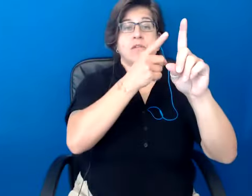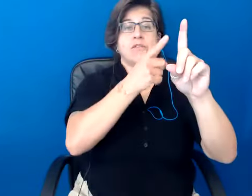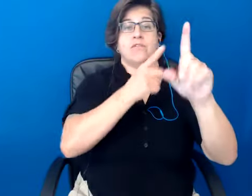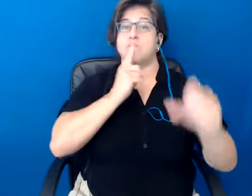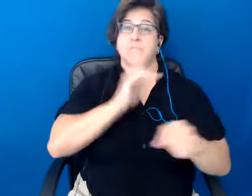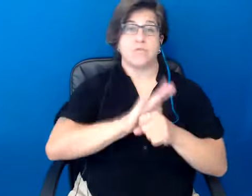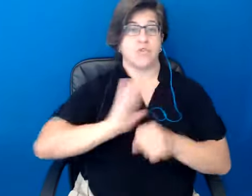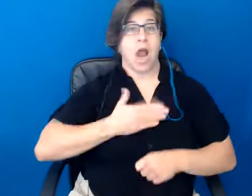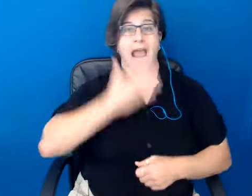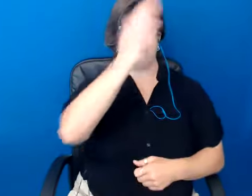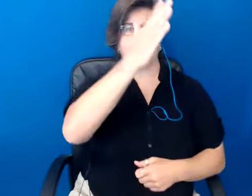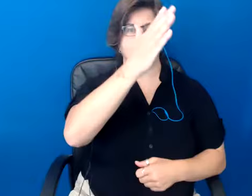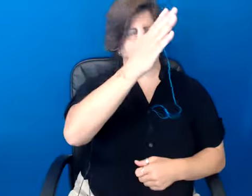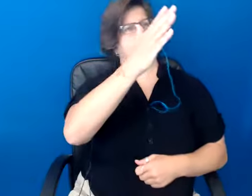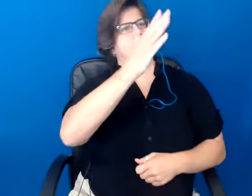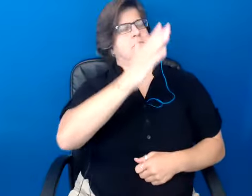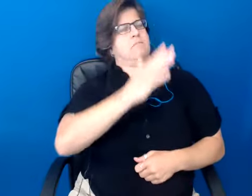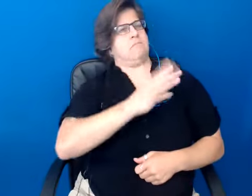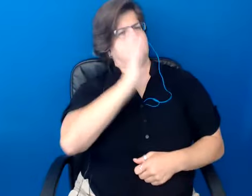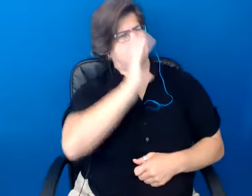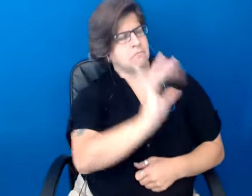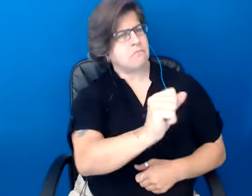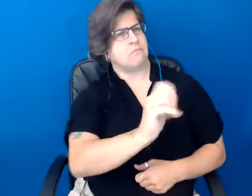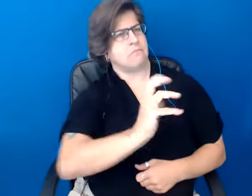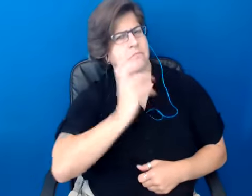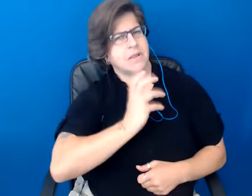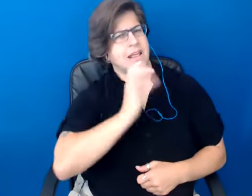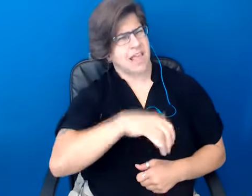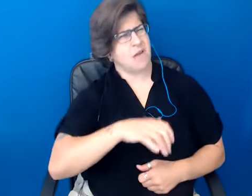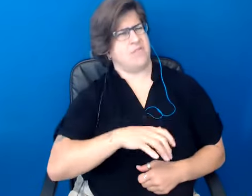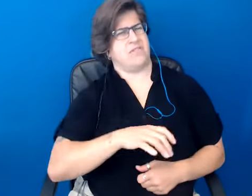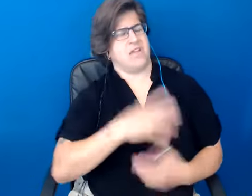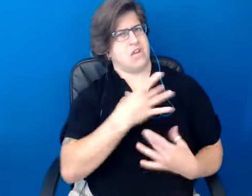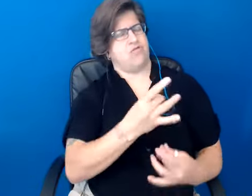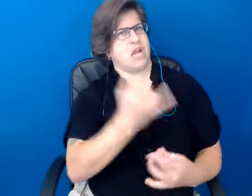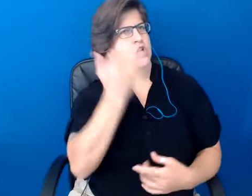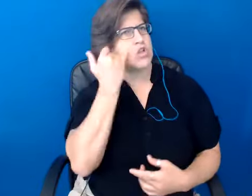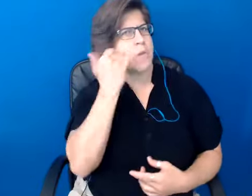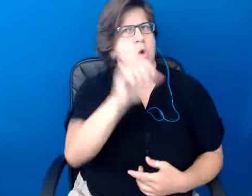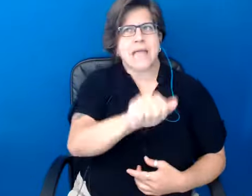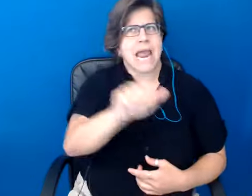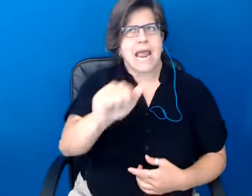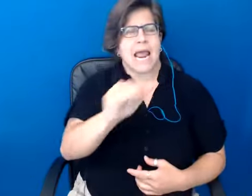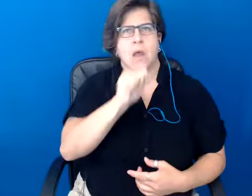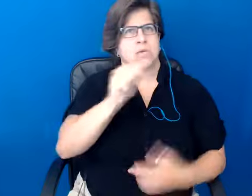originally the traditions were the 12 points to assure our future. Wow, did that get my